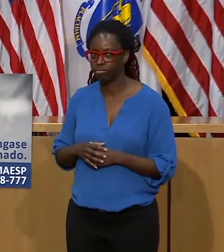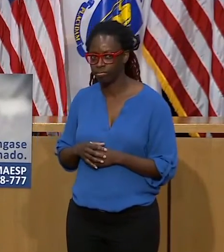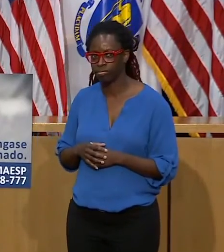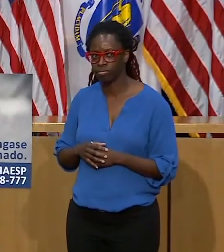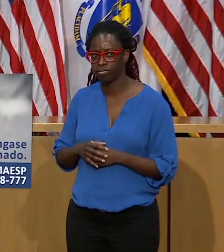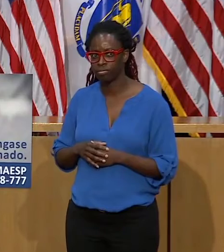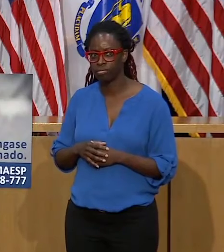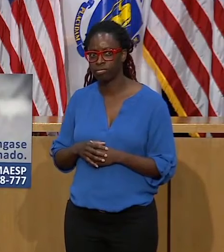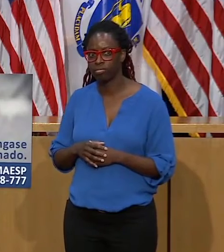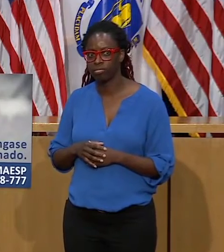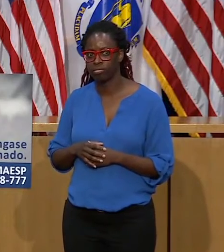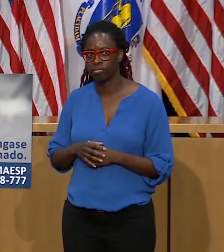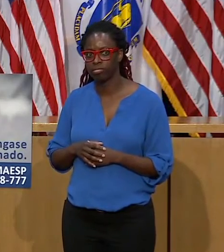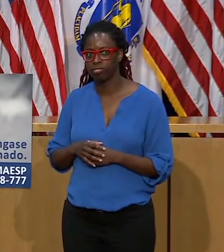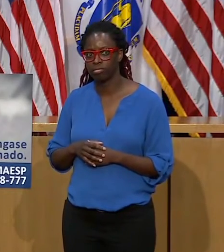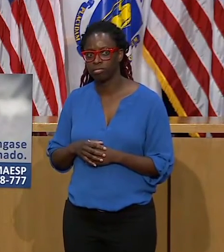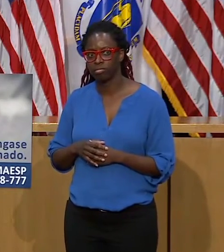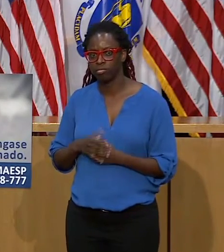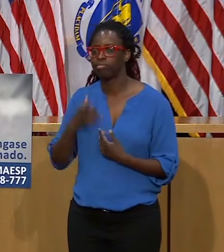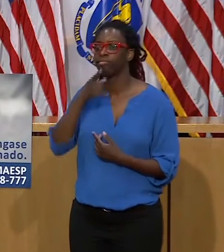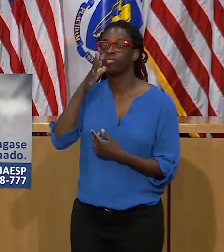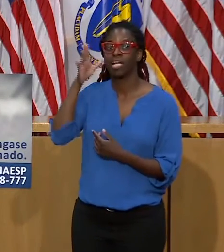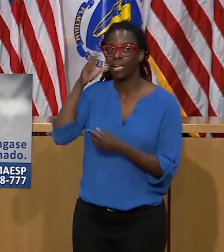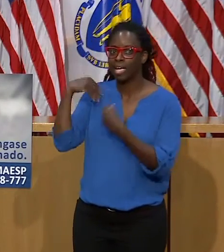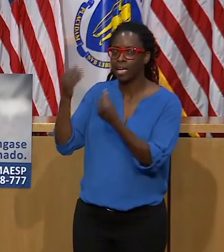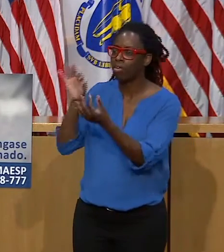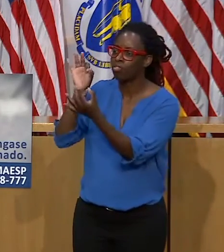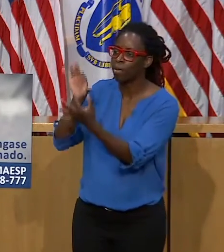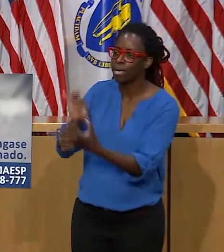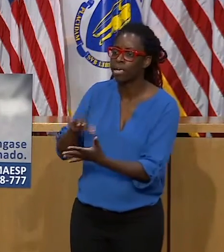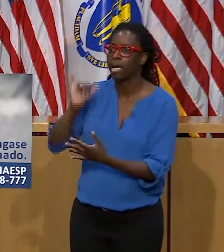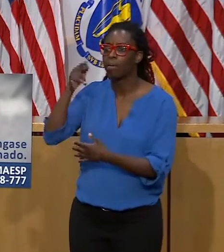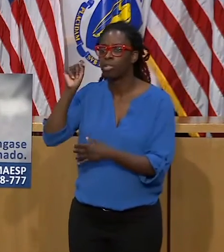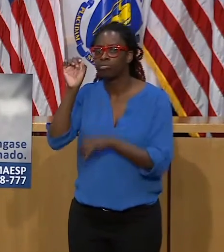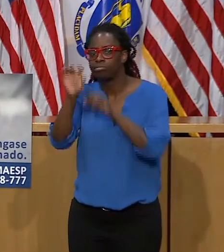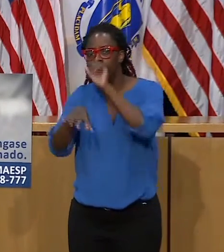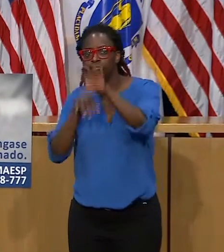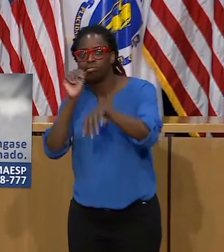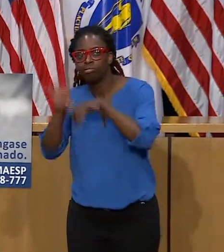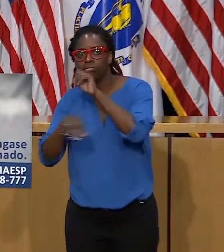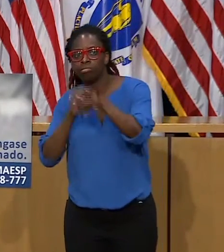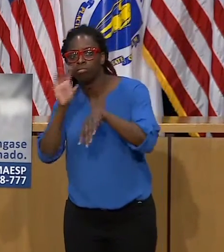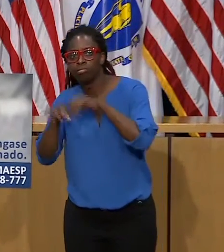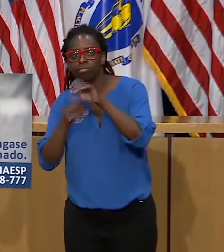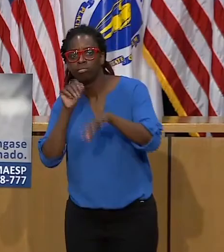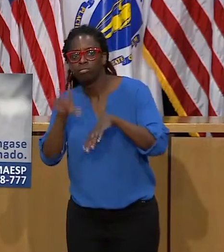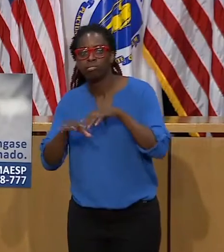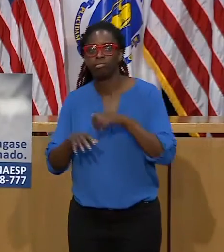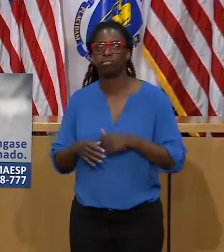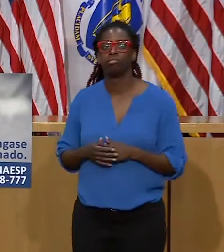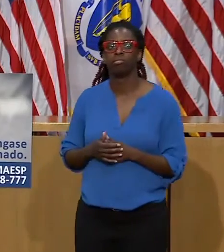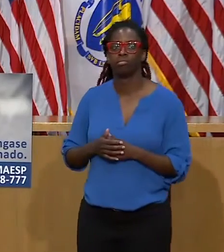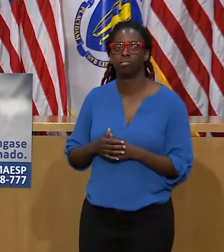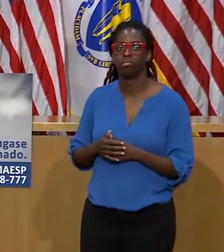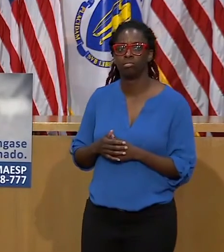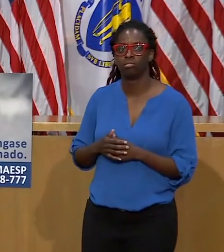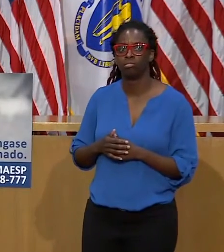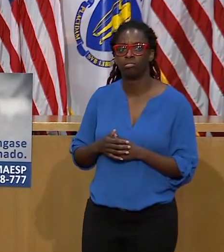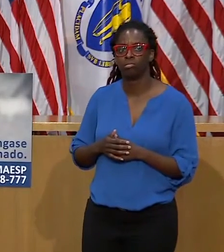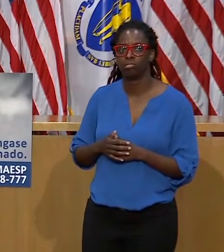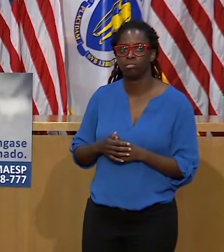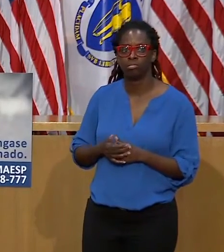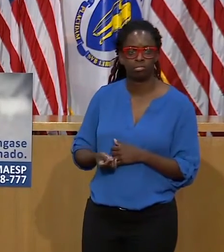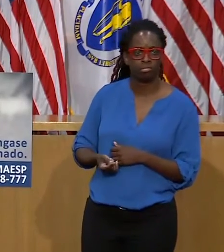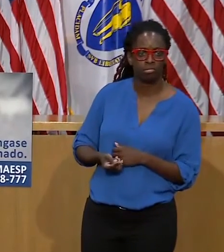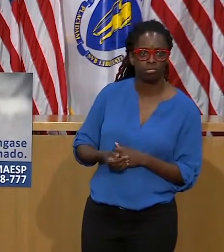feedback in today's initial guidance. Raquel is here to underline the importance of parents in this whole process, especially